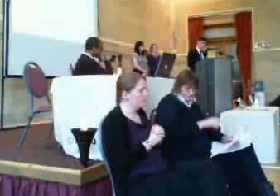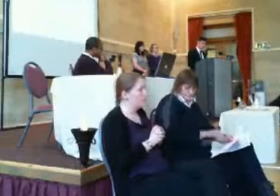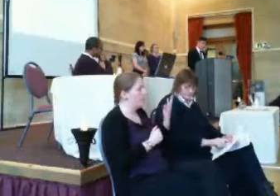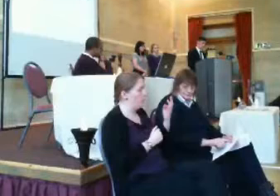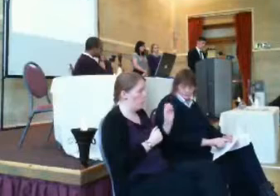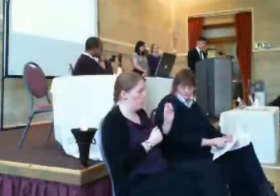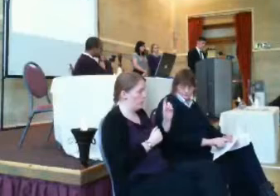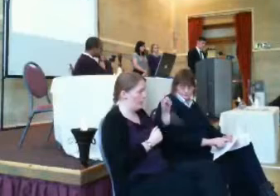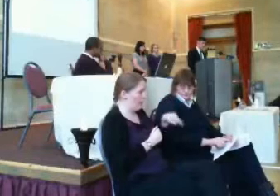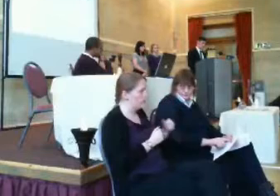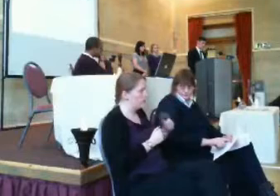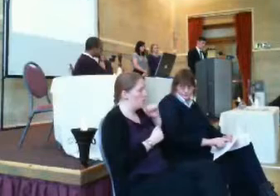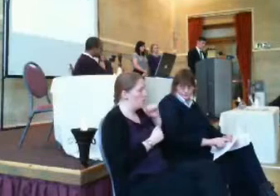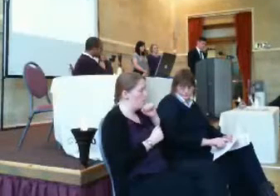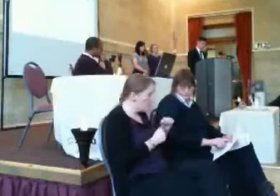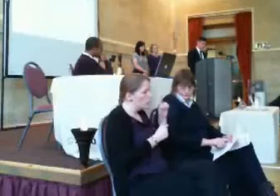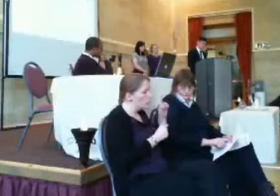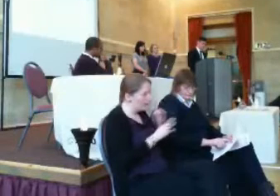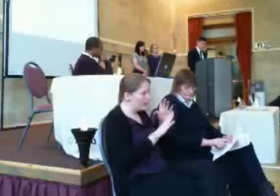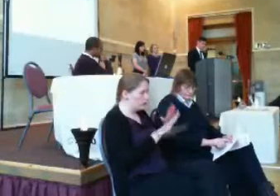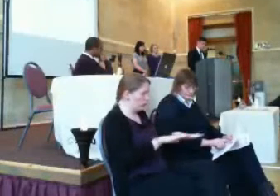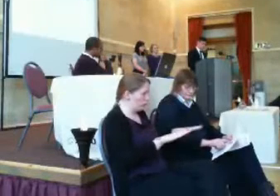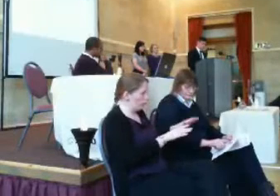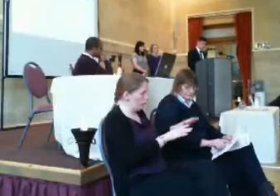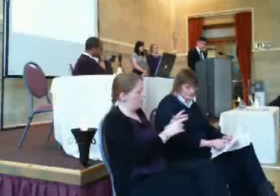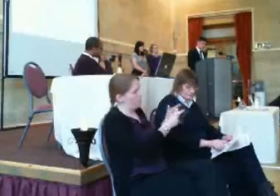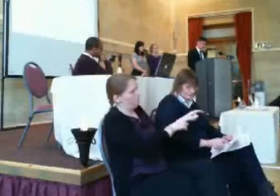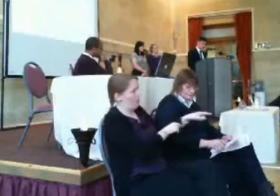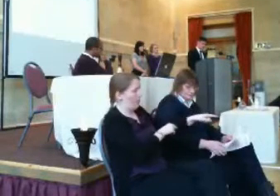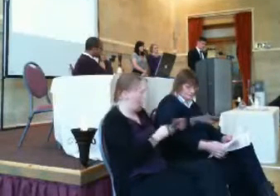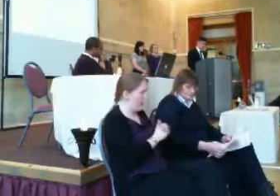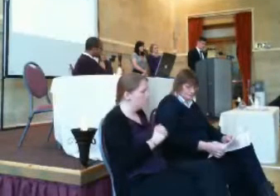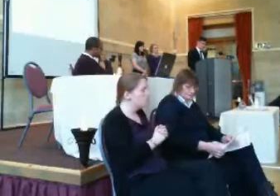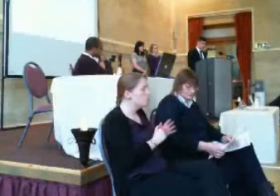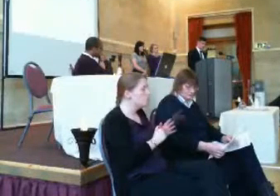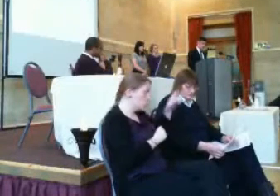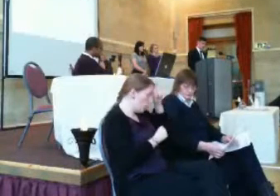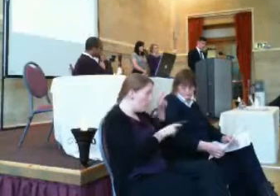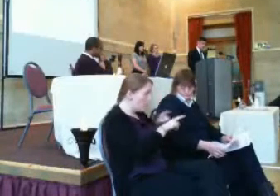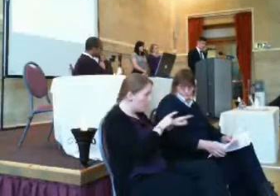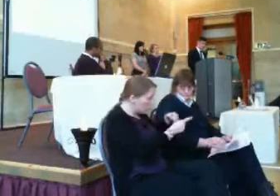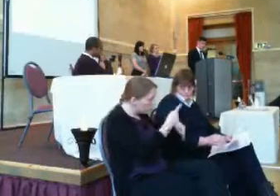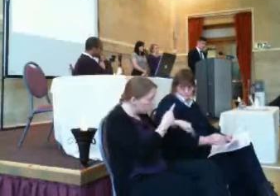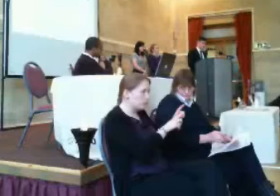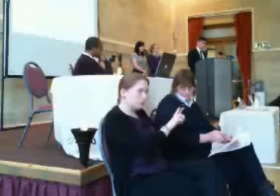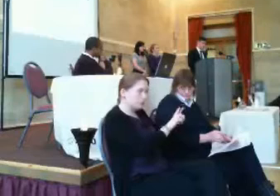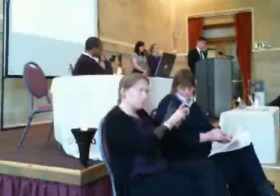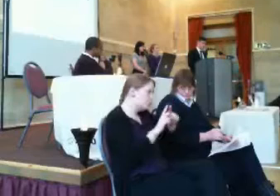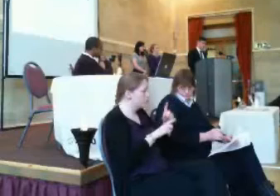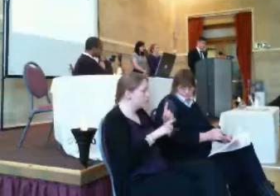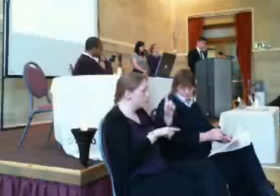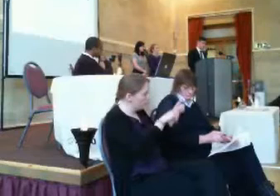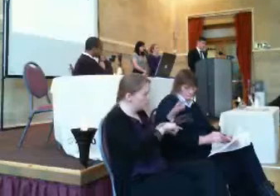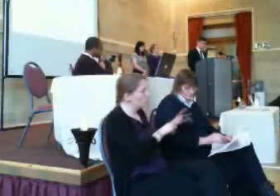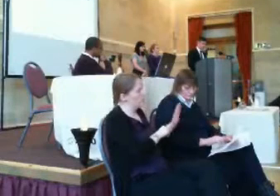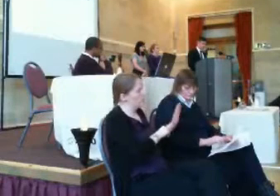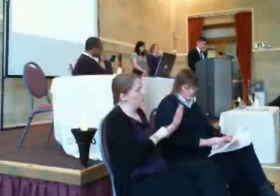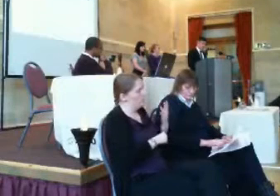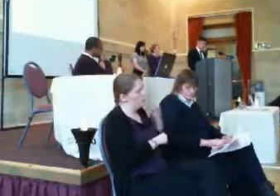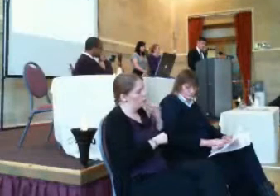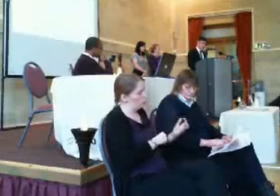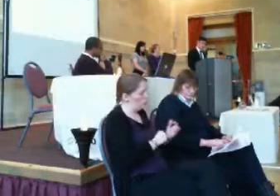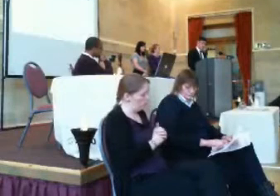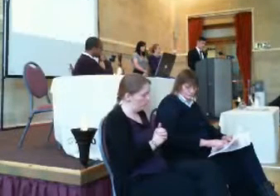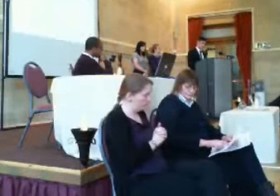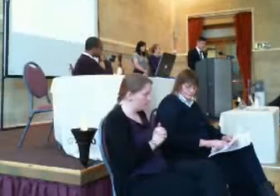40,000 men, women and children in the camp. German and half a dozen other nationalities, thousands of them Jews.